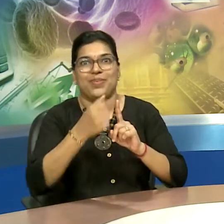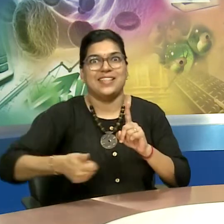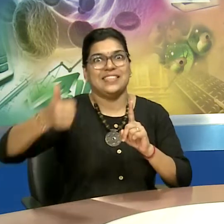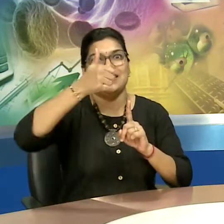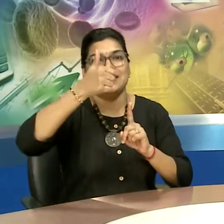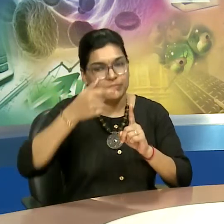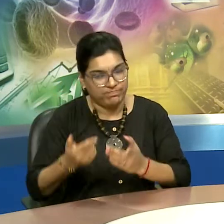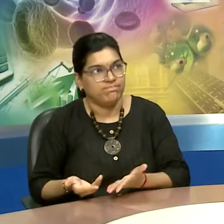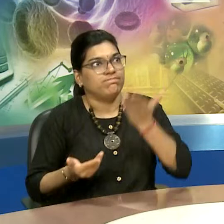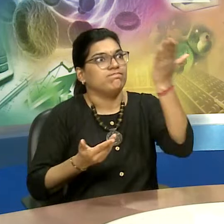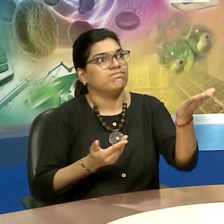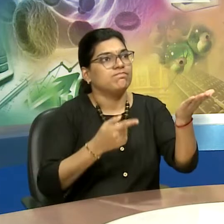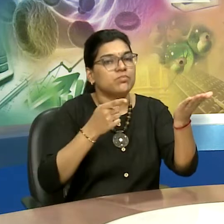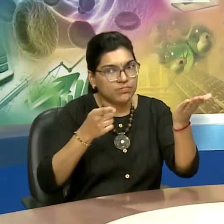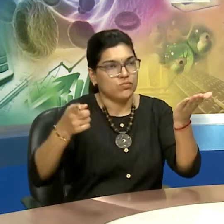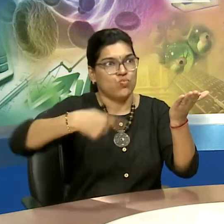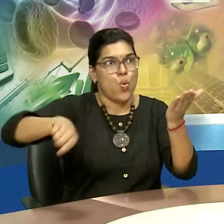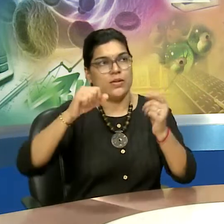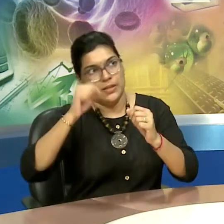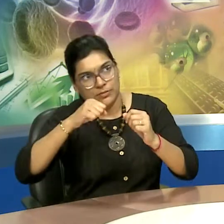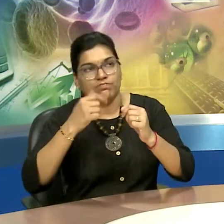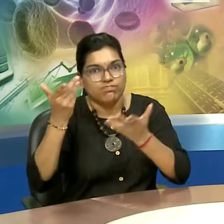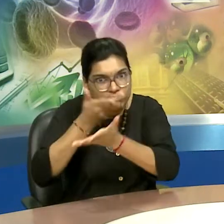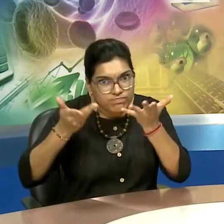signed by the head of the state,